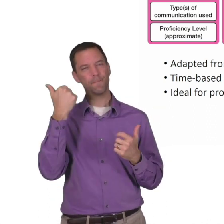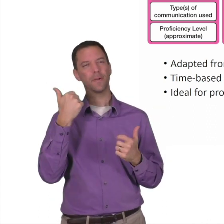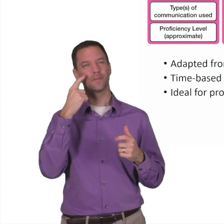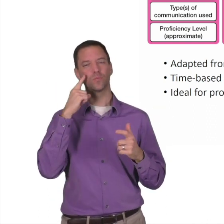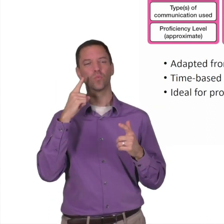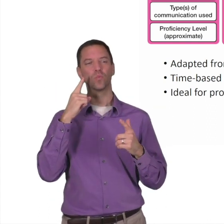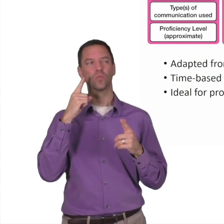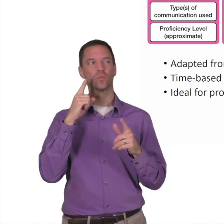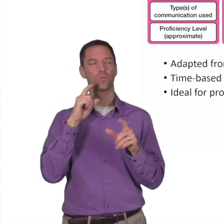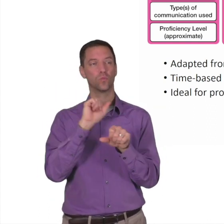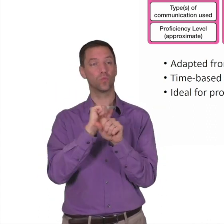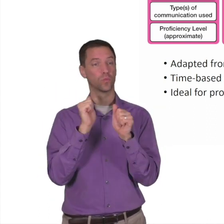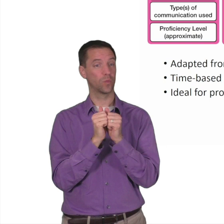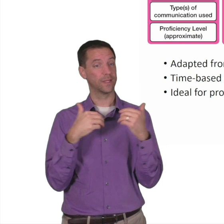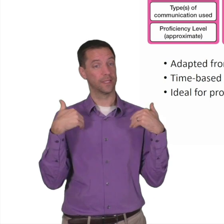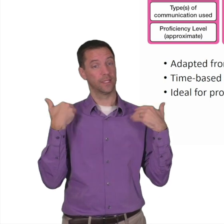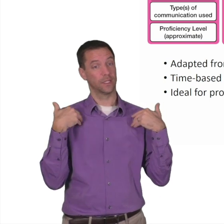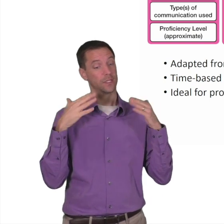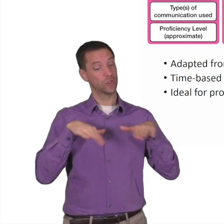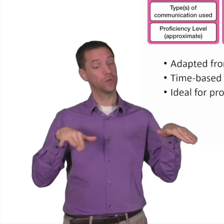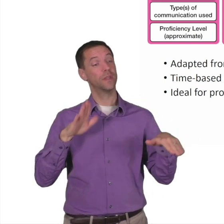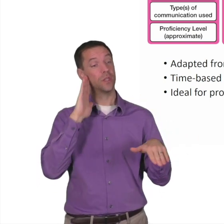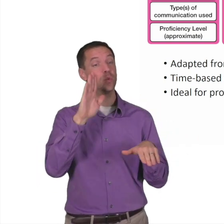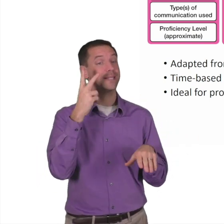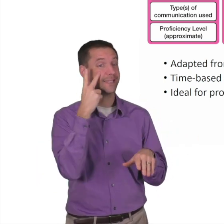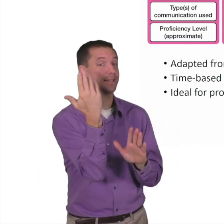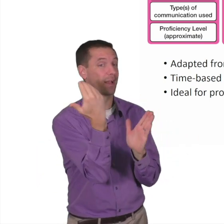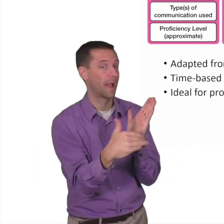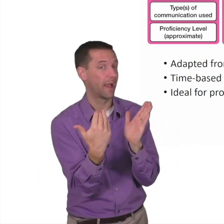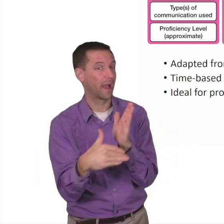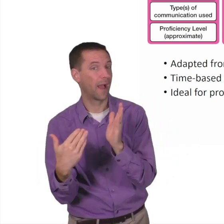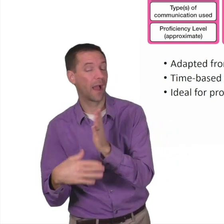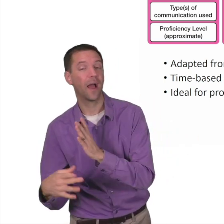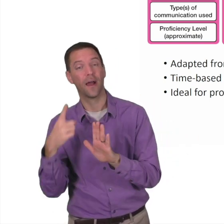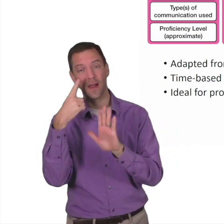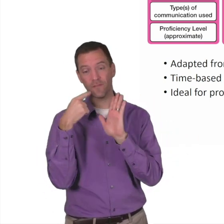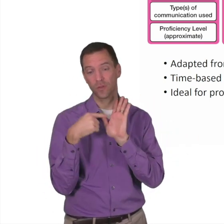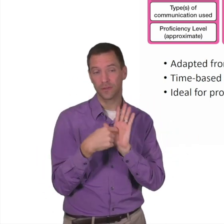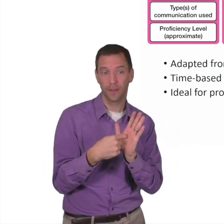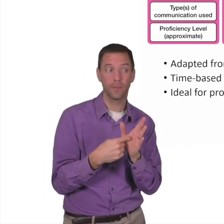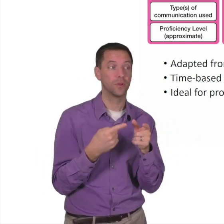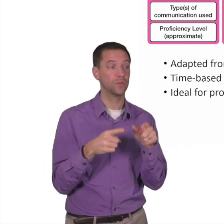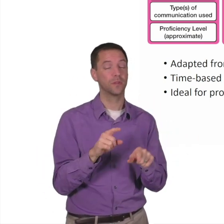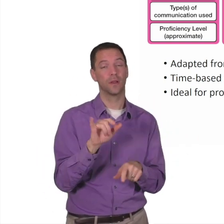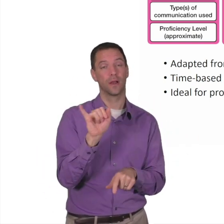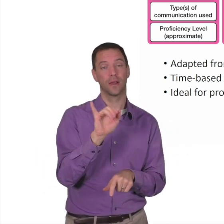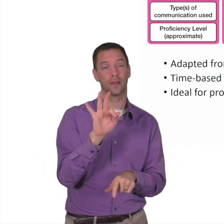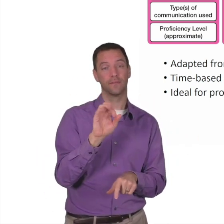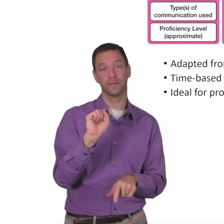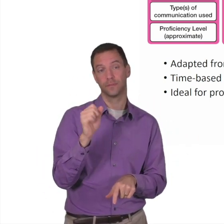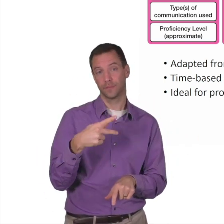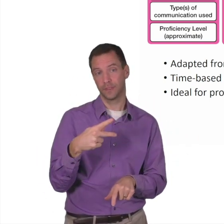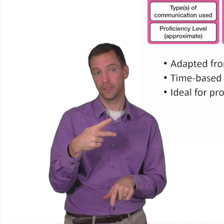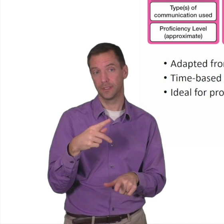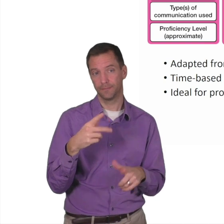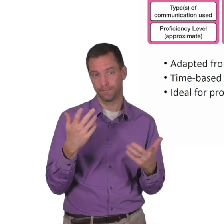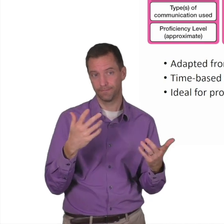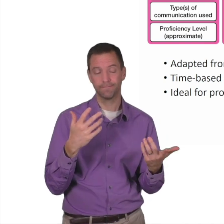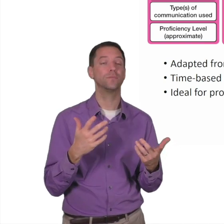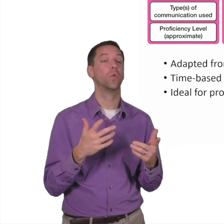We have noticed that the D-LEAT tends to be best when working with younger children that you're going to be seeing again and again. For example, children that you're